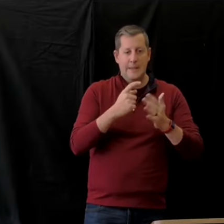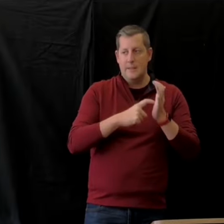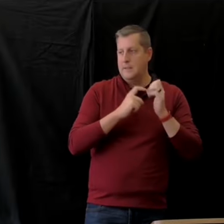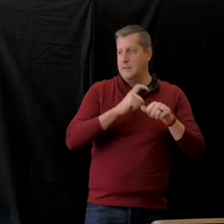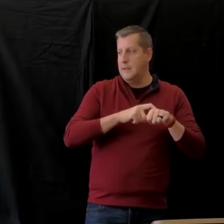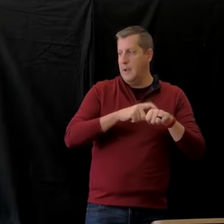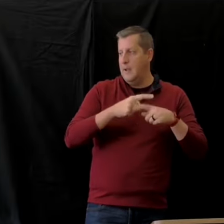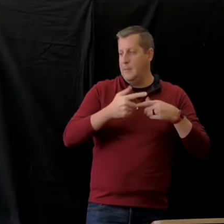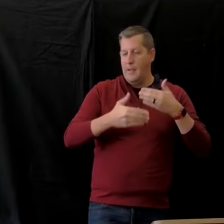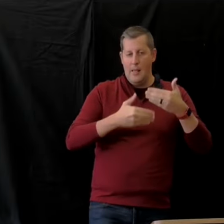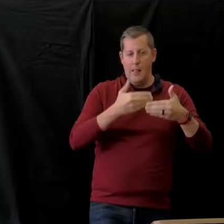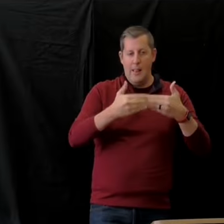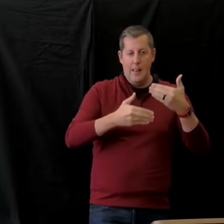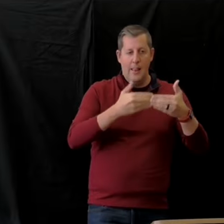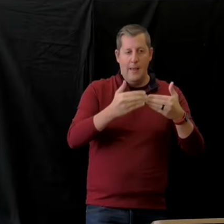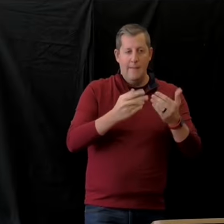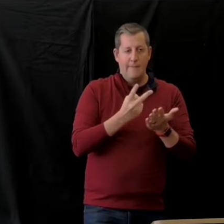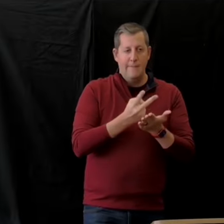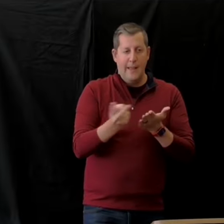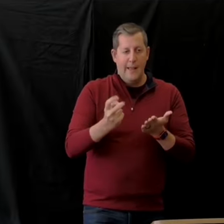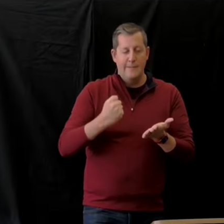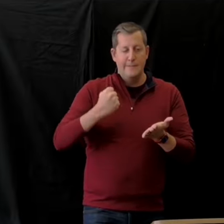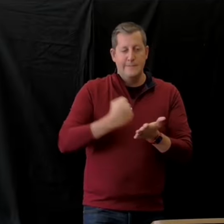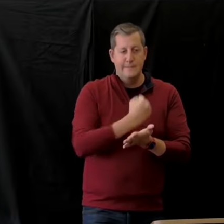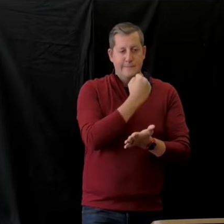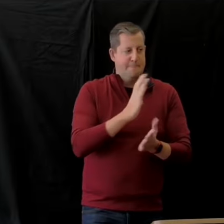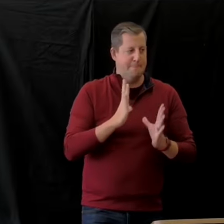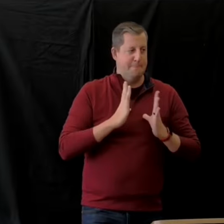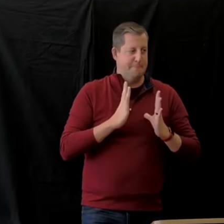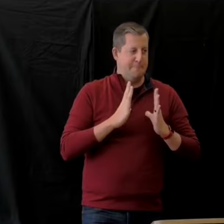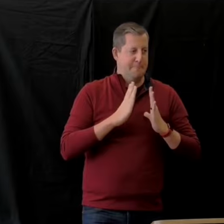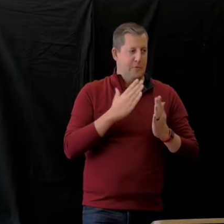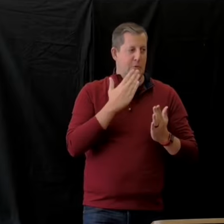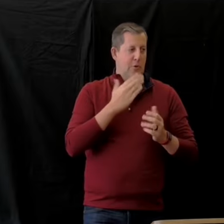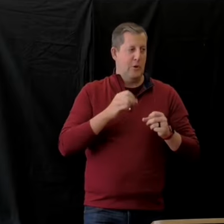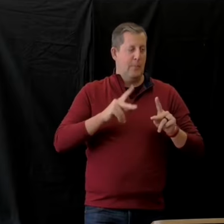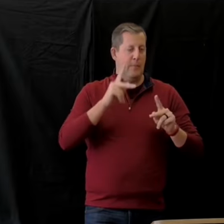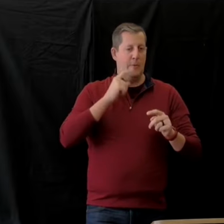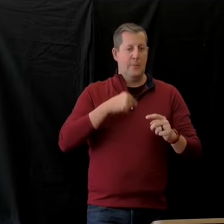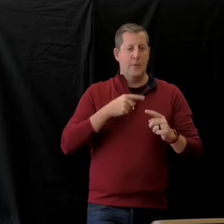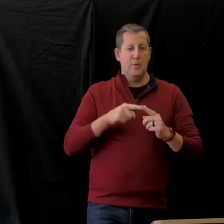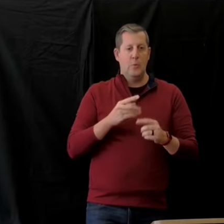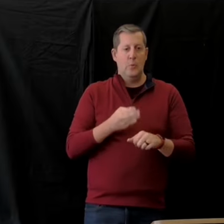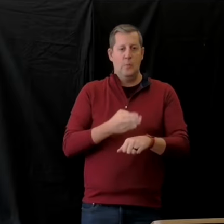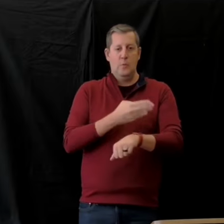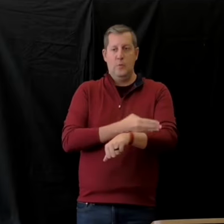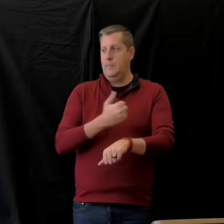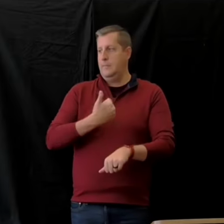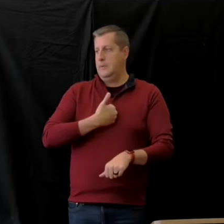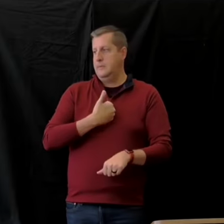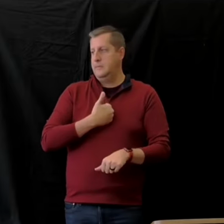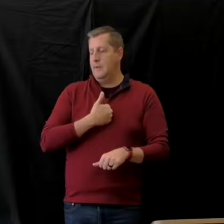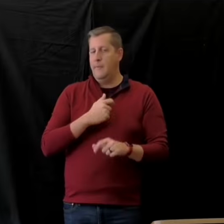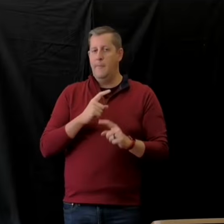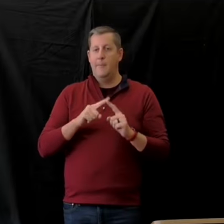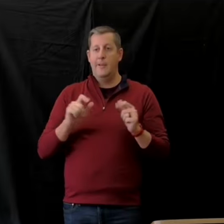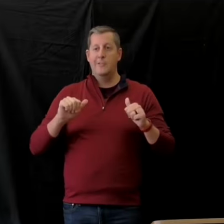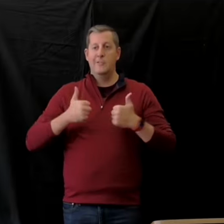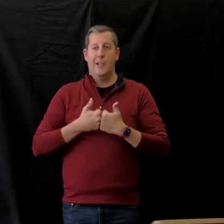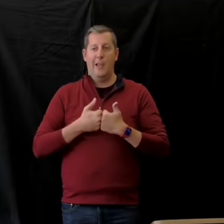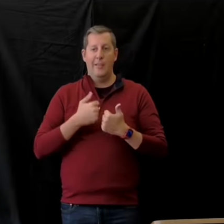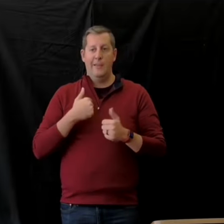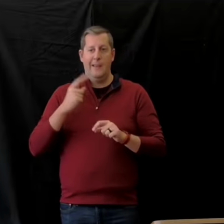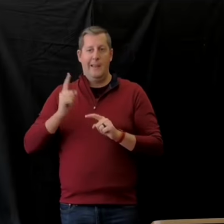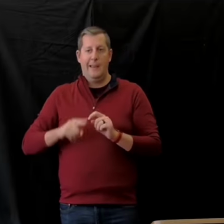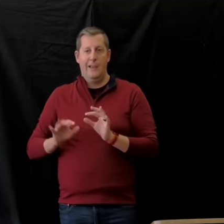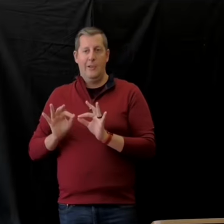test. And it just needed time to really improve itself before I was able to pass. And I